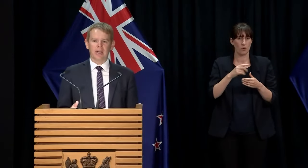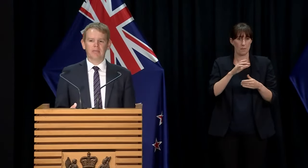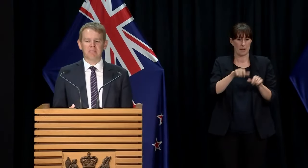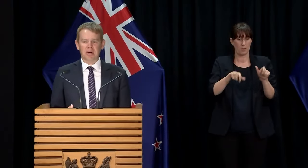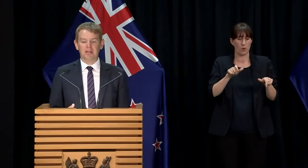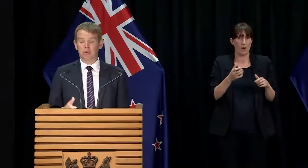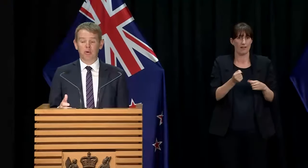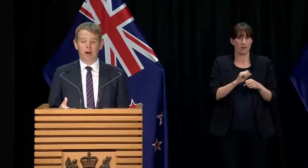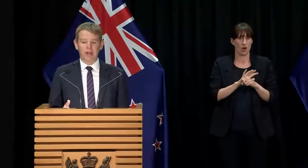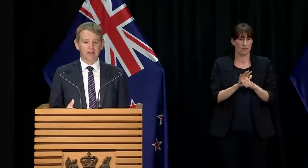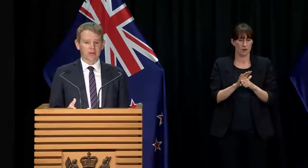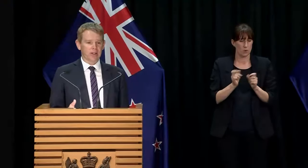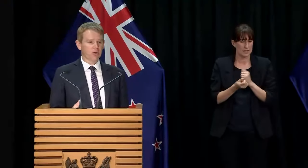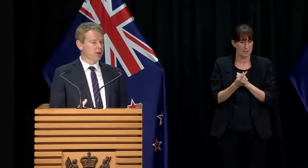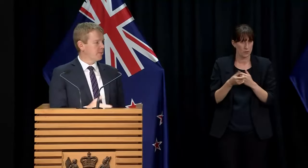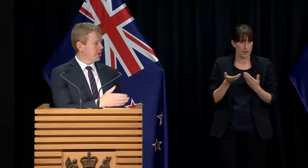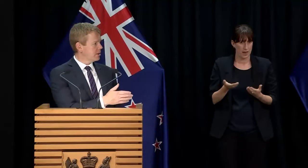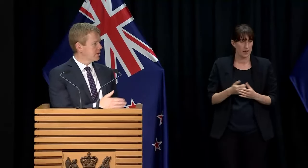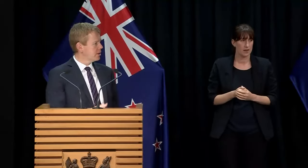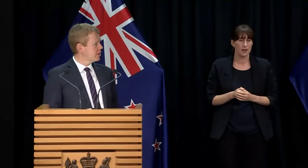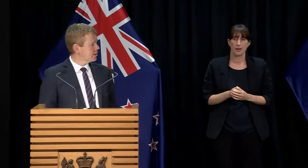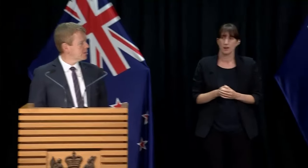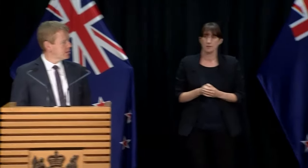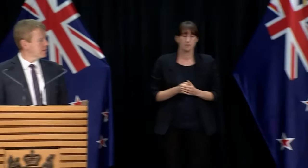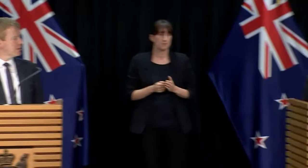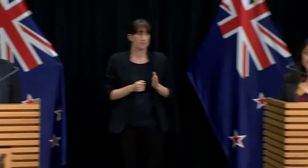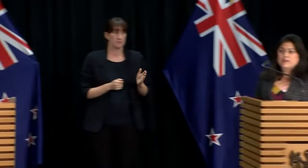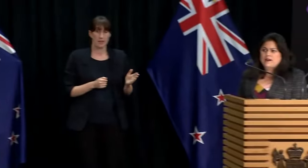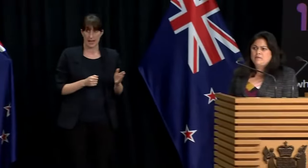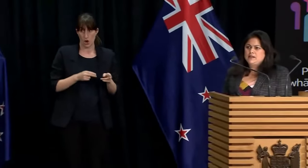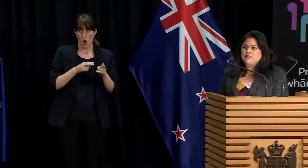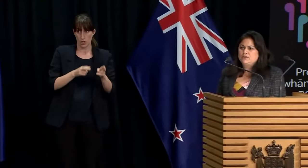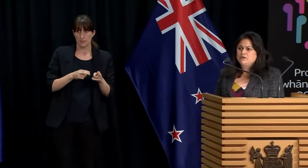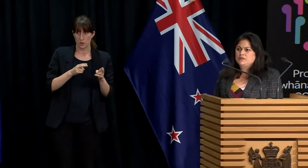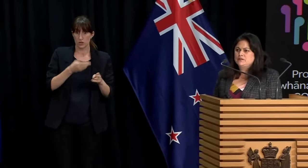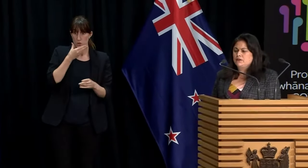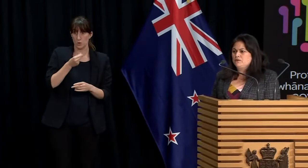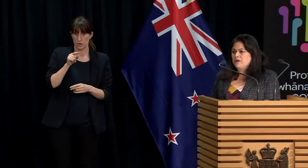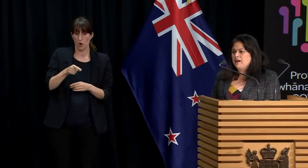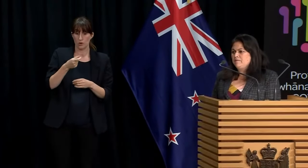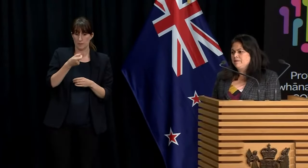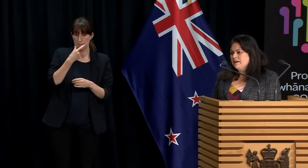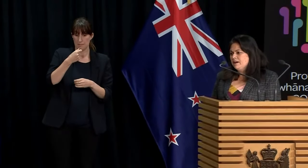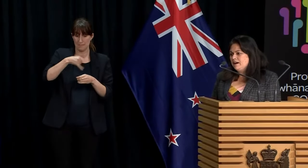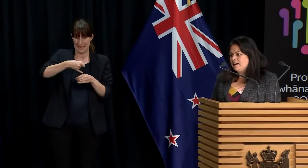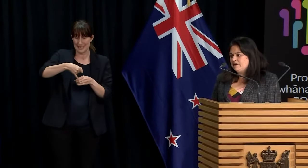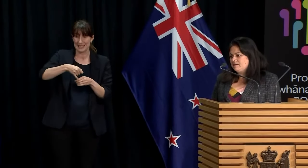more more updates on that shortly. But indeed, in hospitals they are being used. So